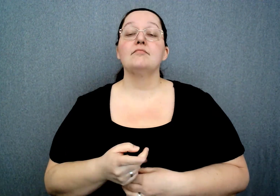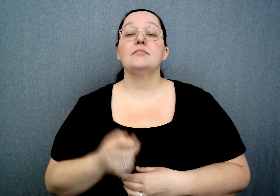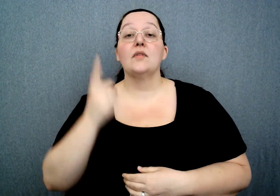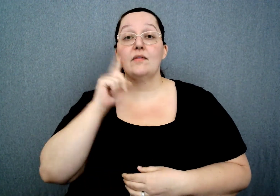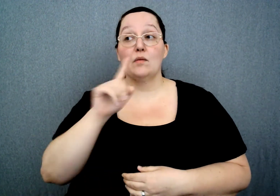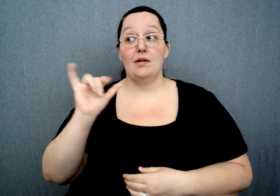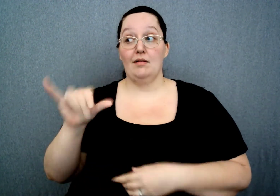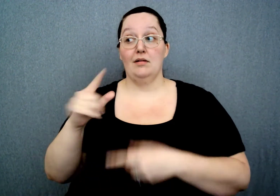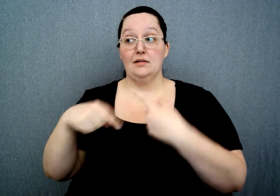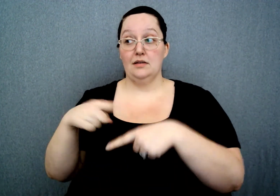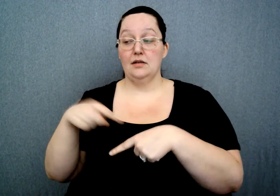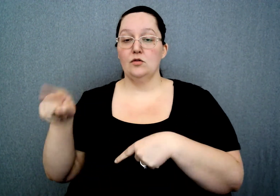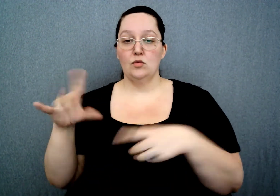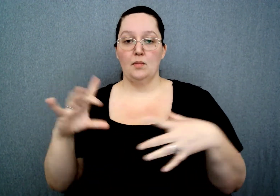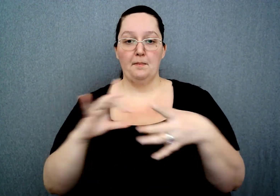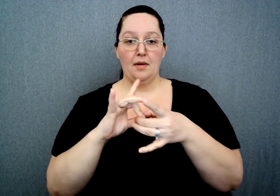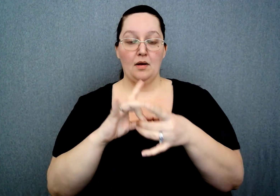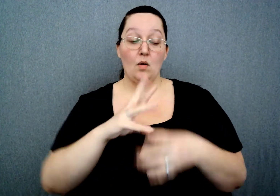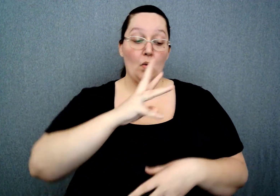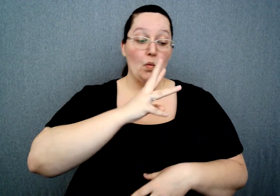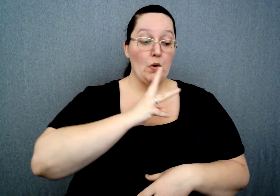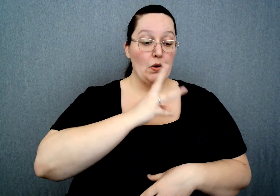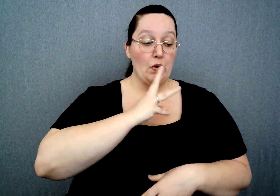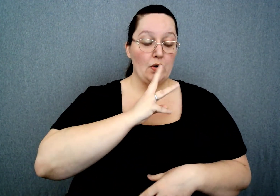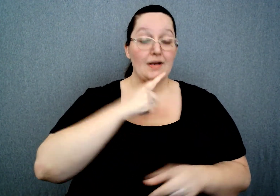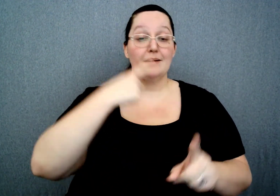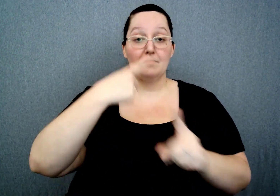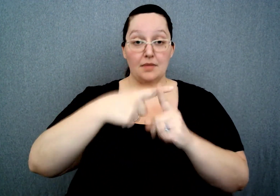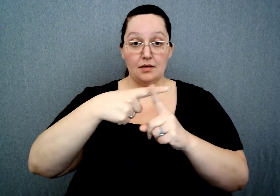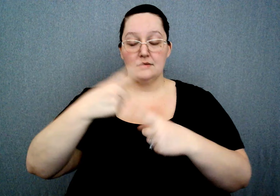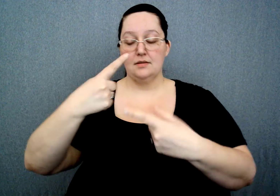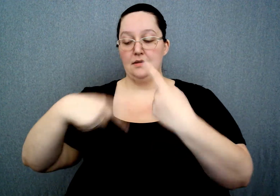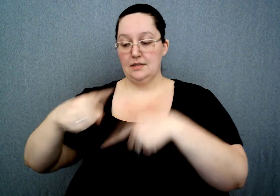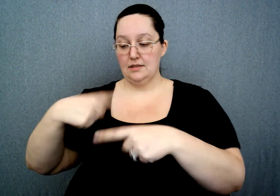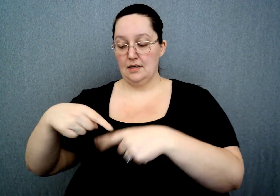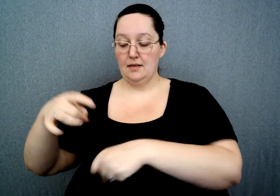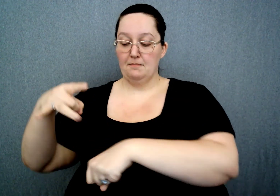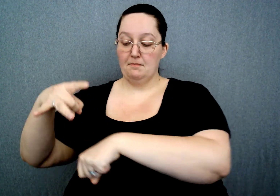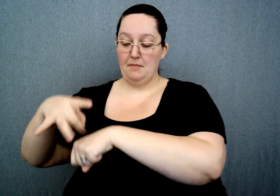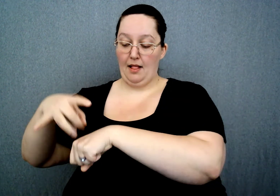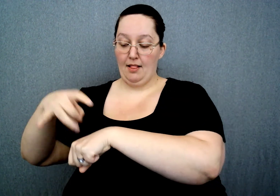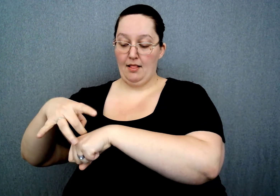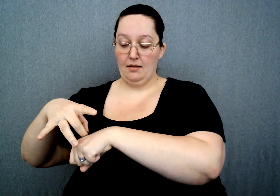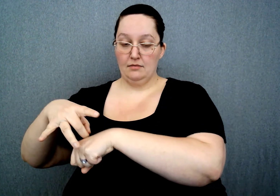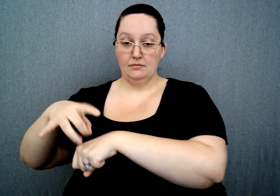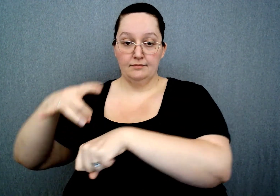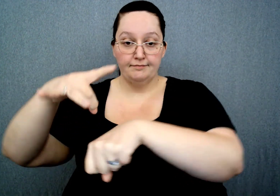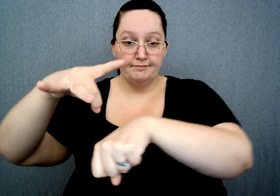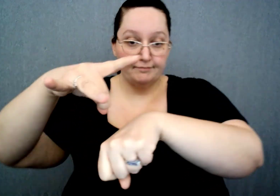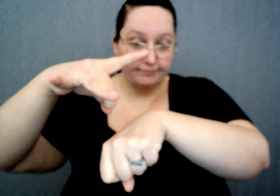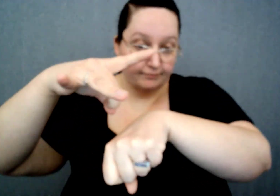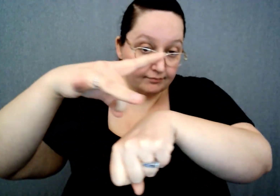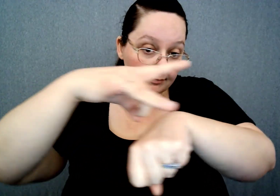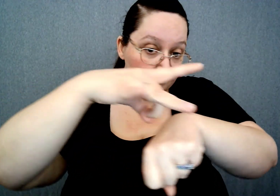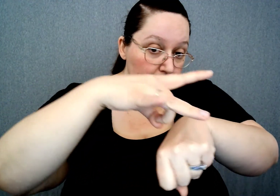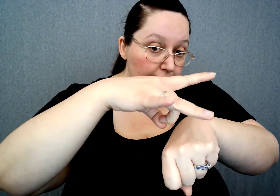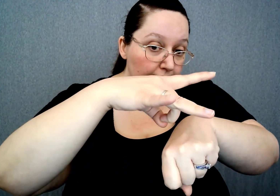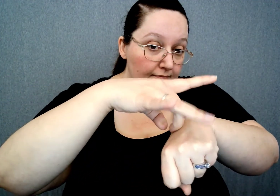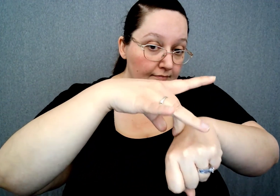sign watermelon, what you're going to have to do is you are going to combine the sign water and the sign melon or pumpkin. So this sign